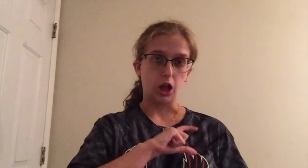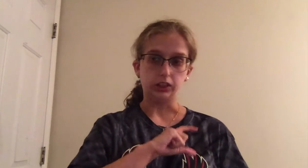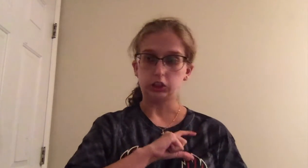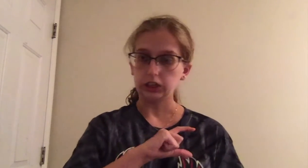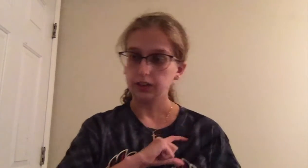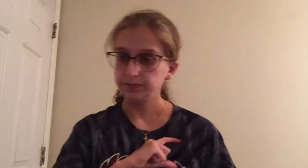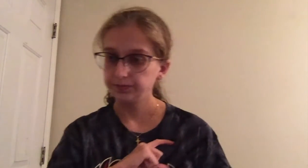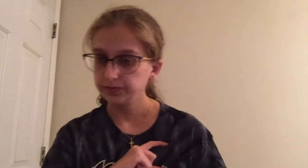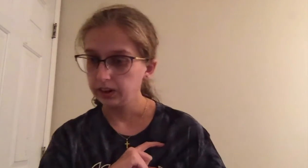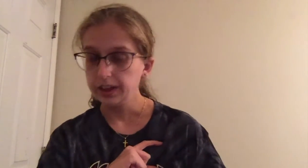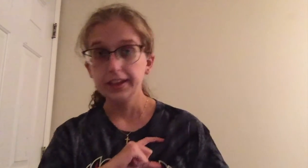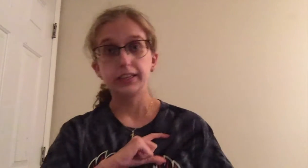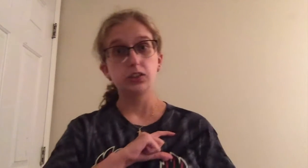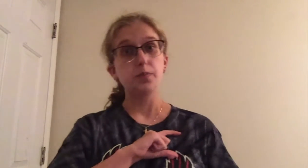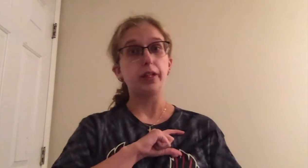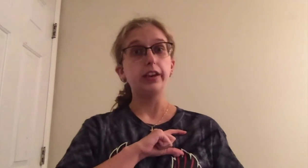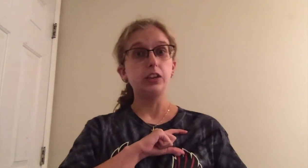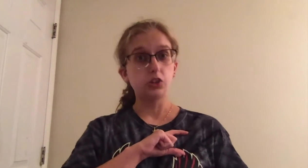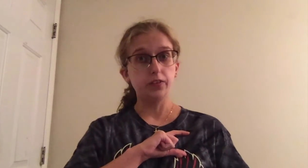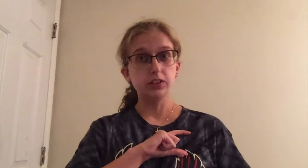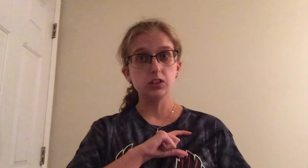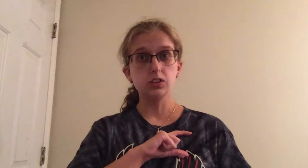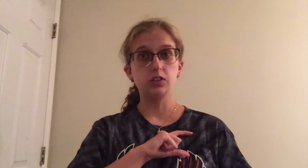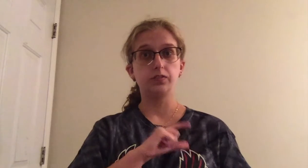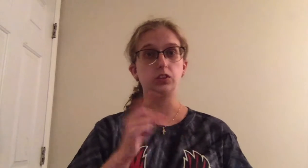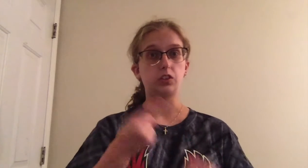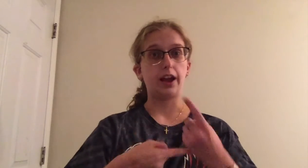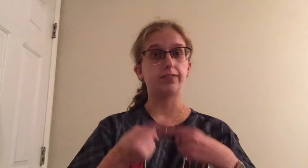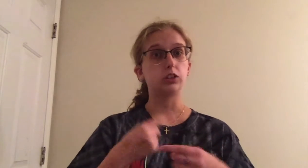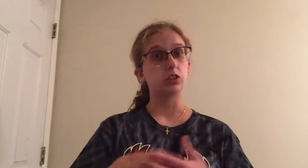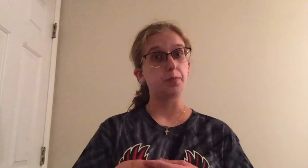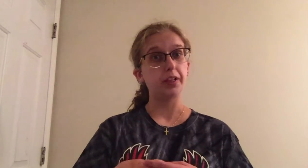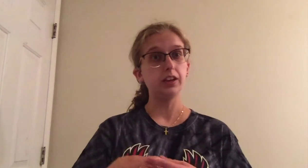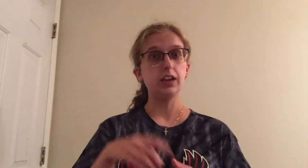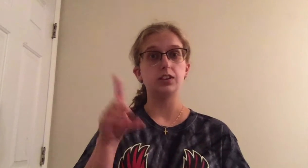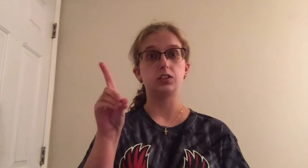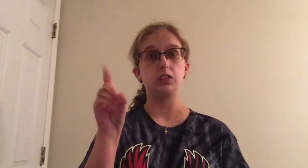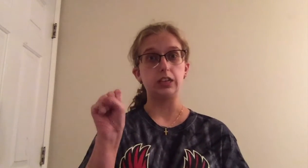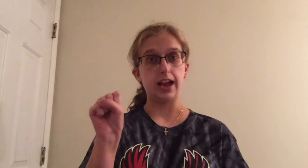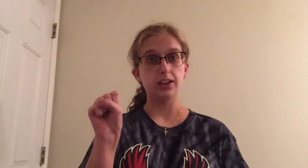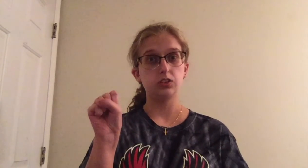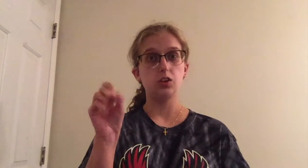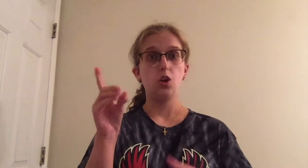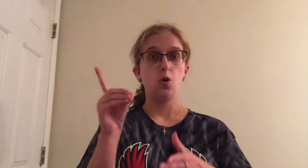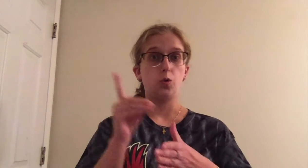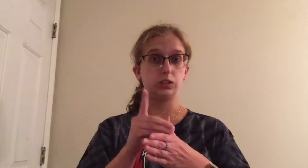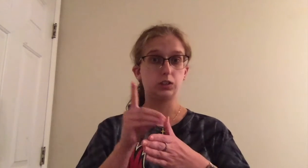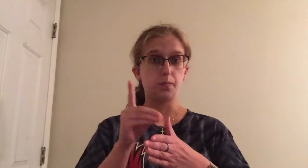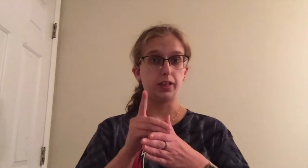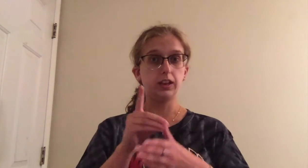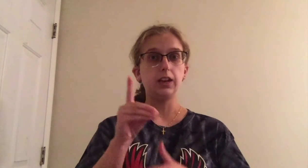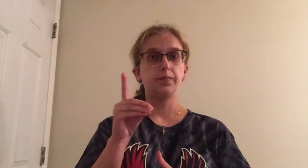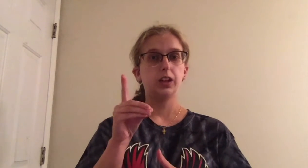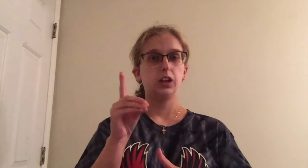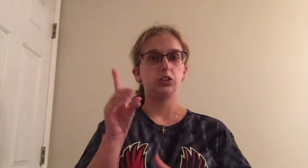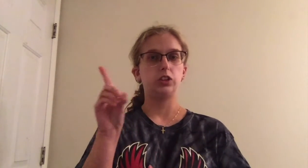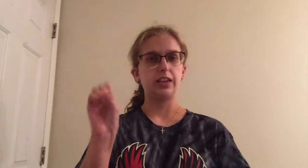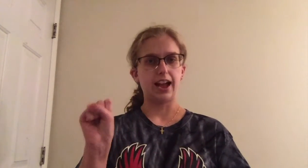Criminology. Disability services. The sign for disability is DS or disability. DS is